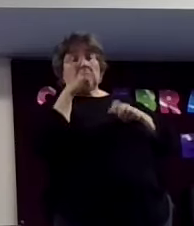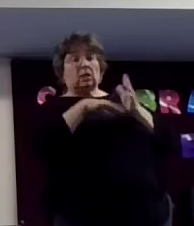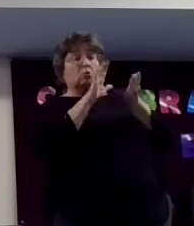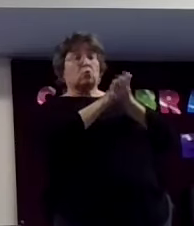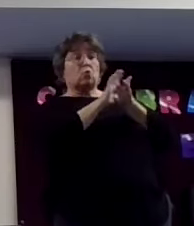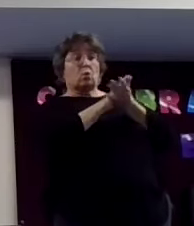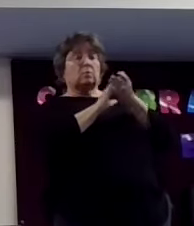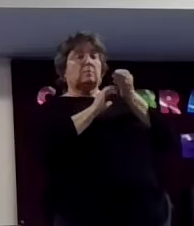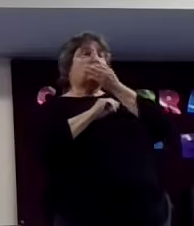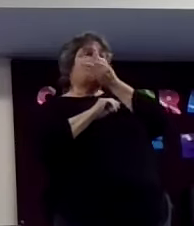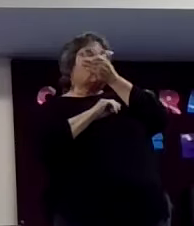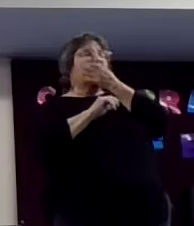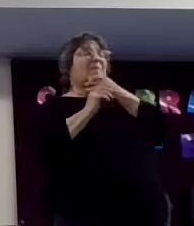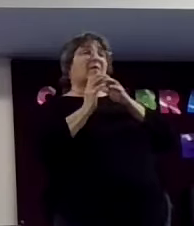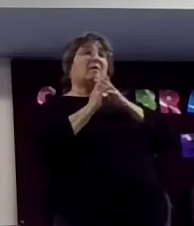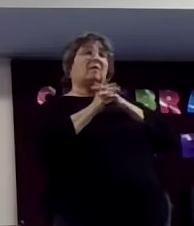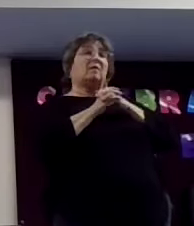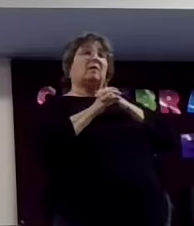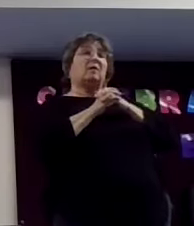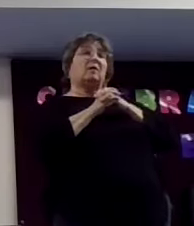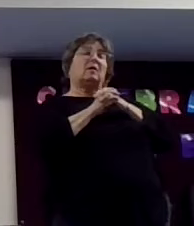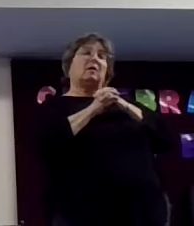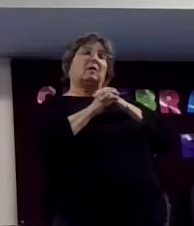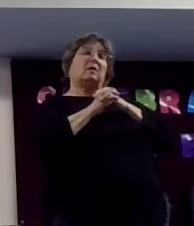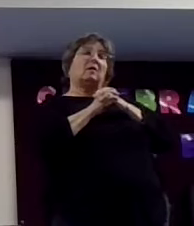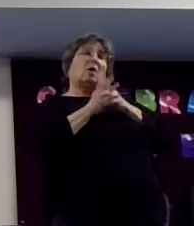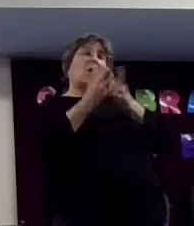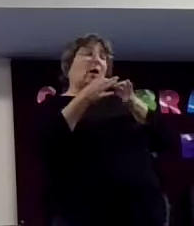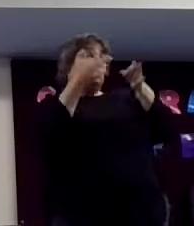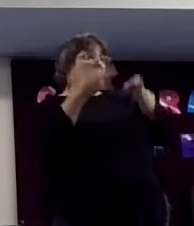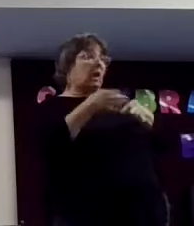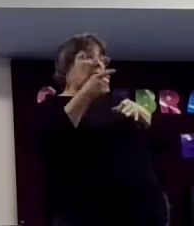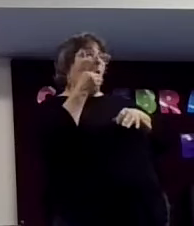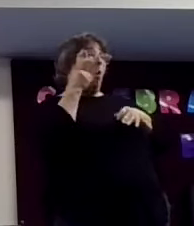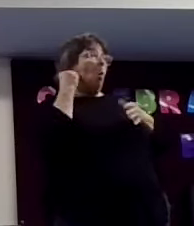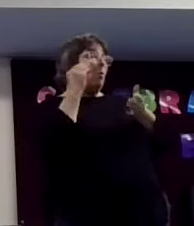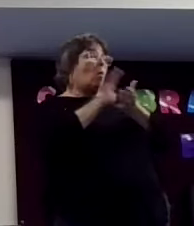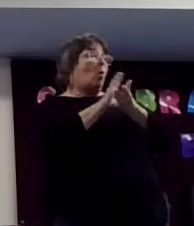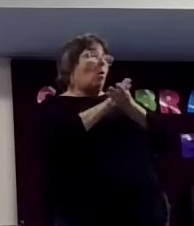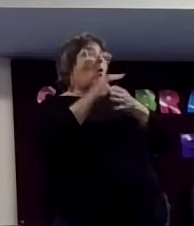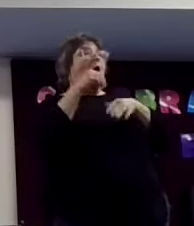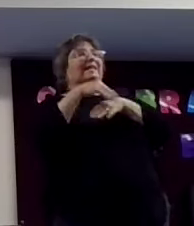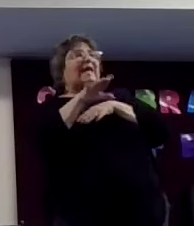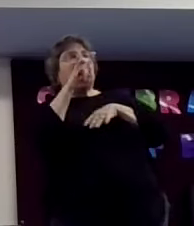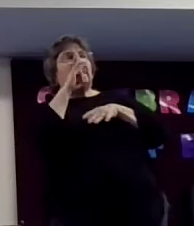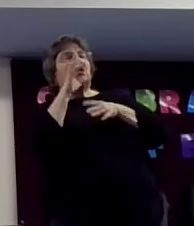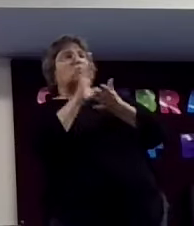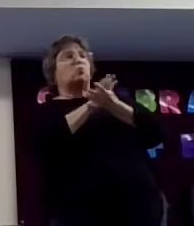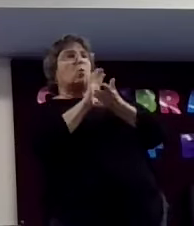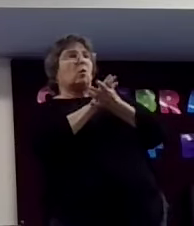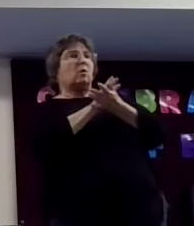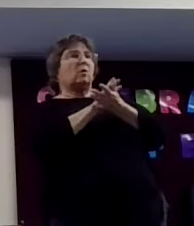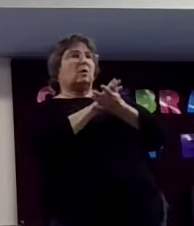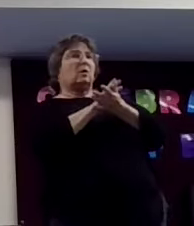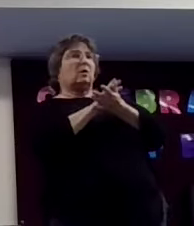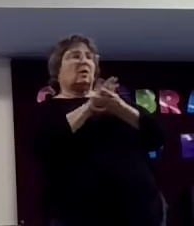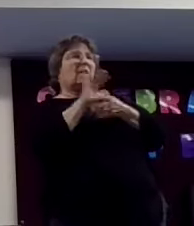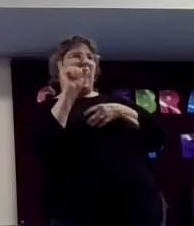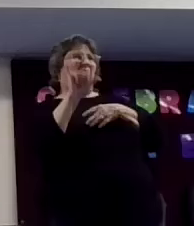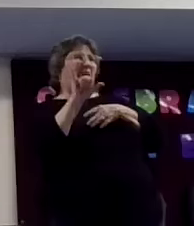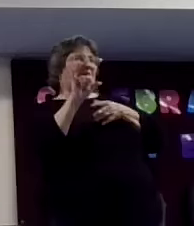the school and that would want to decide to either homeschool or send the kids to school? And this